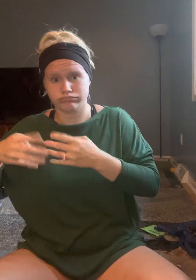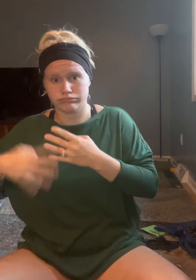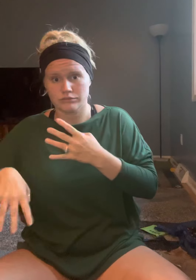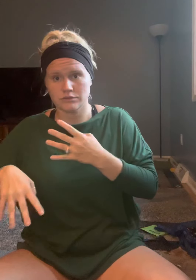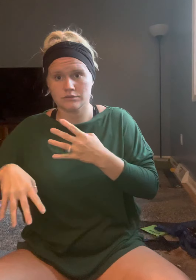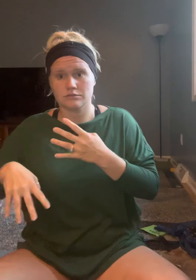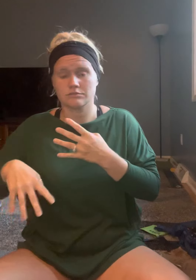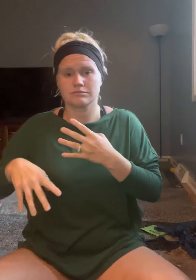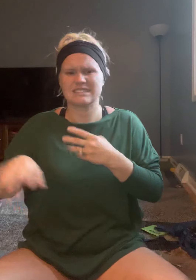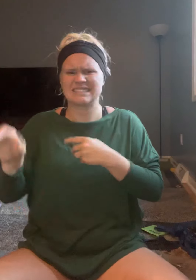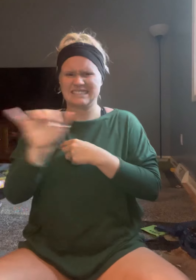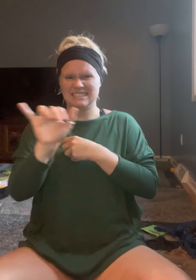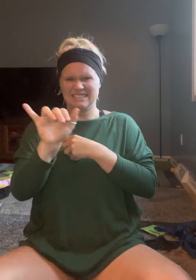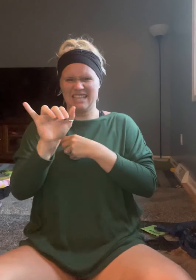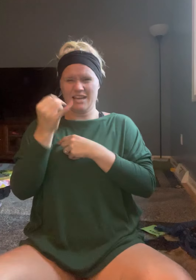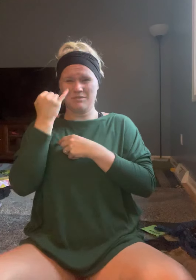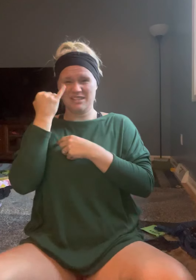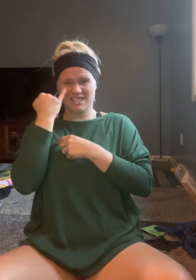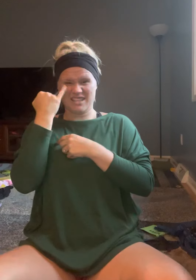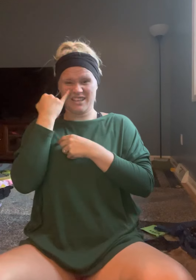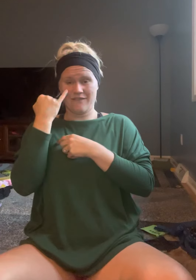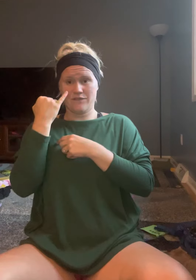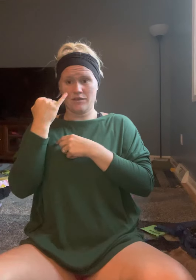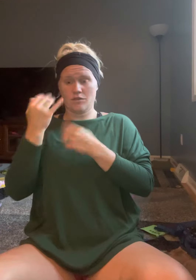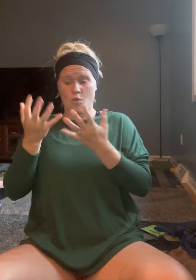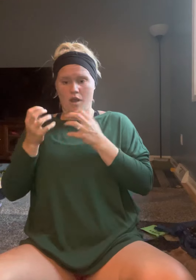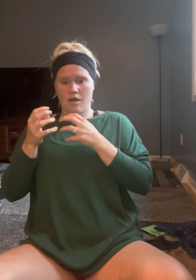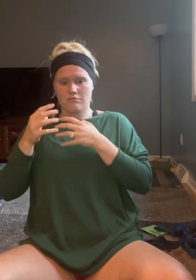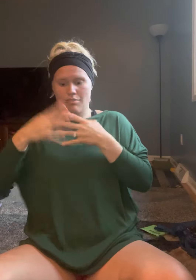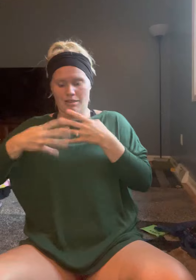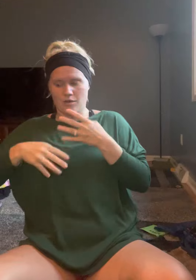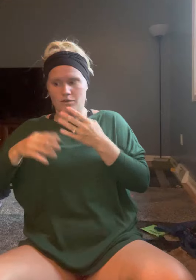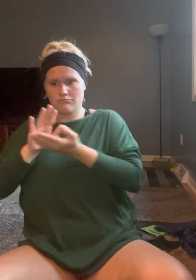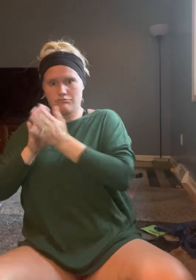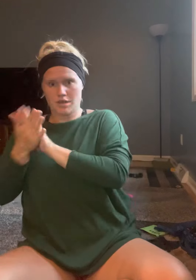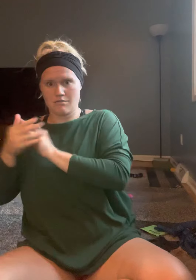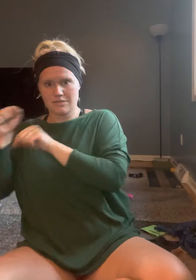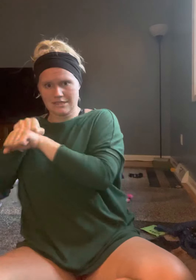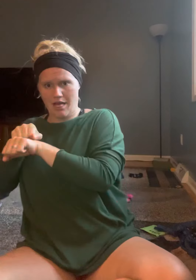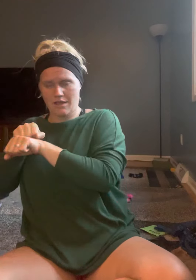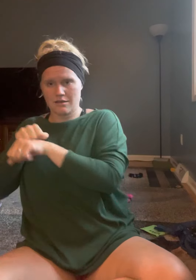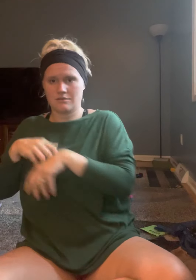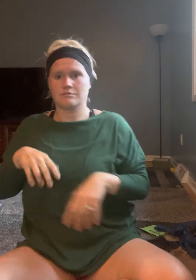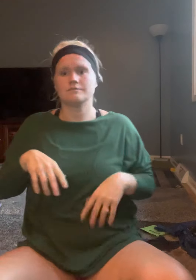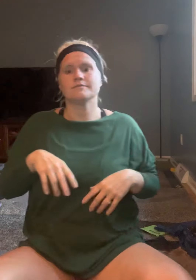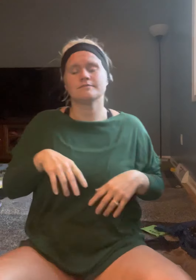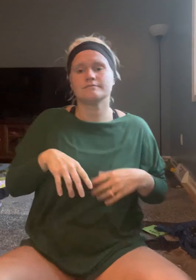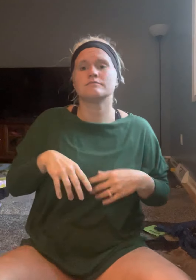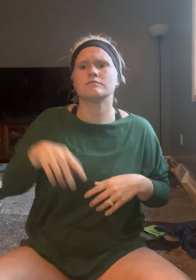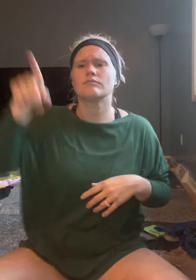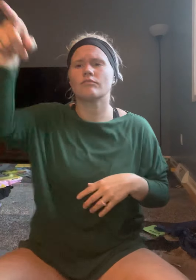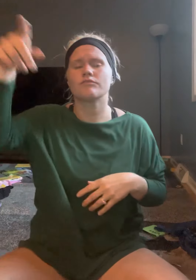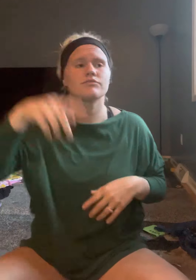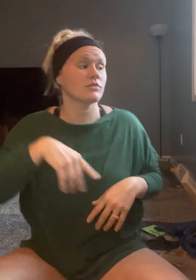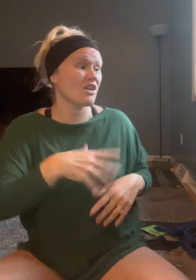Curtis? You have to take the heat out of it to make it go from a gas form to a liquid form. Okay, what's another